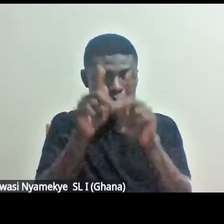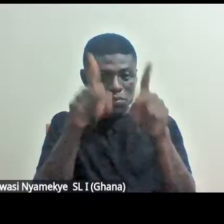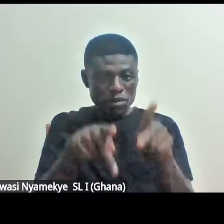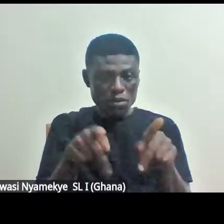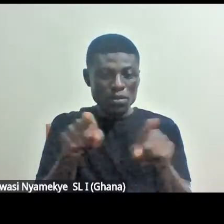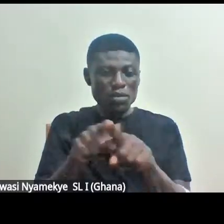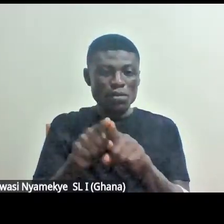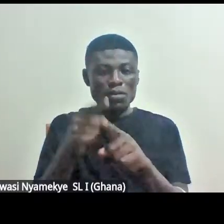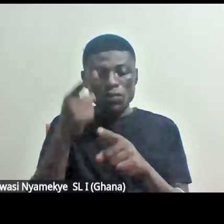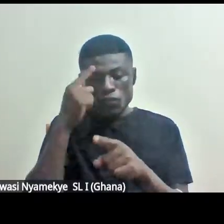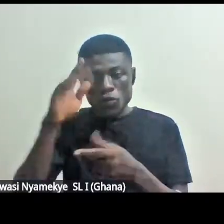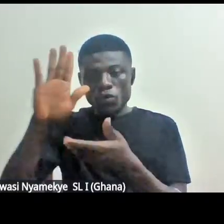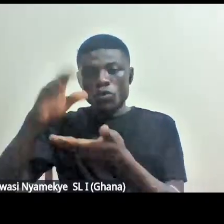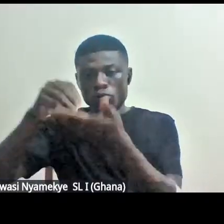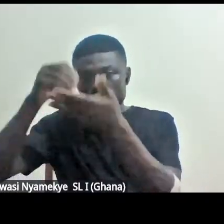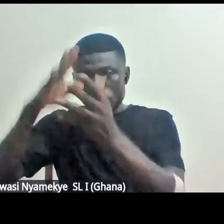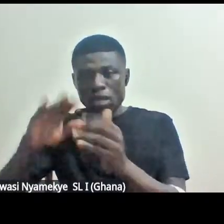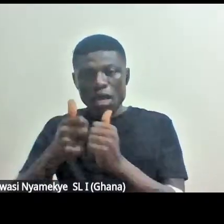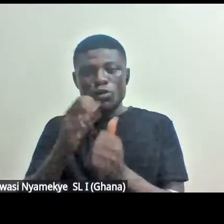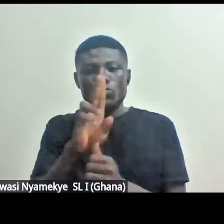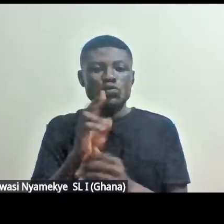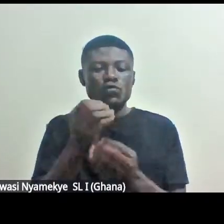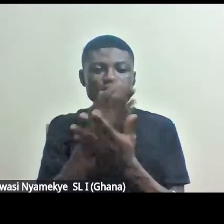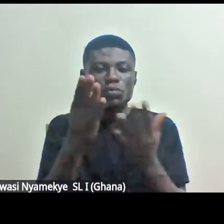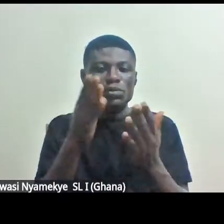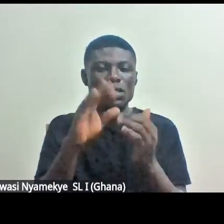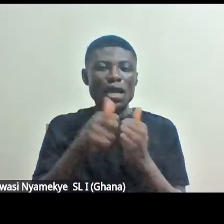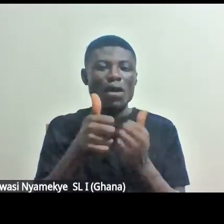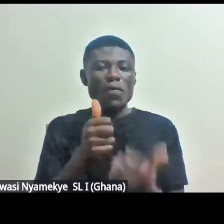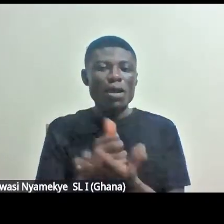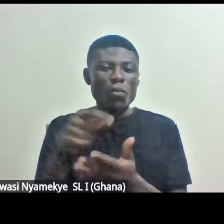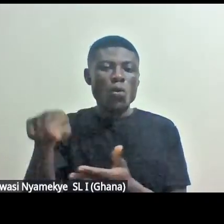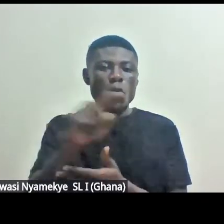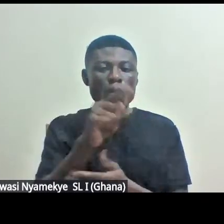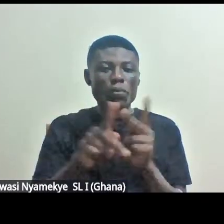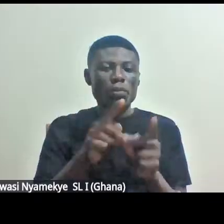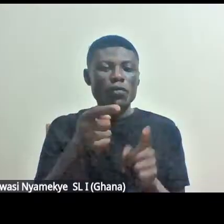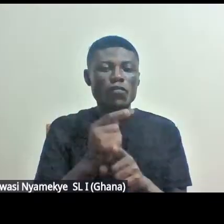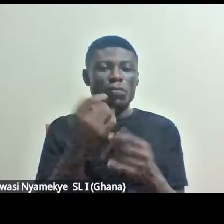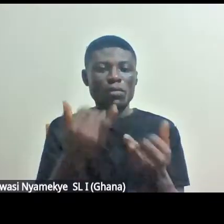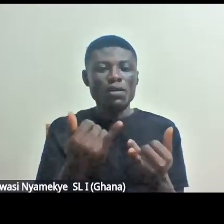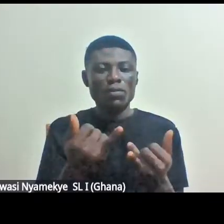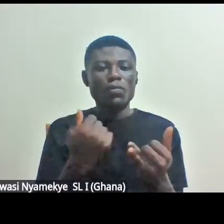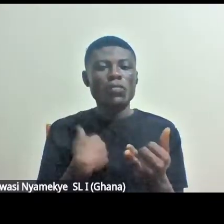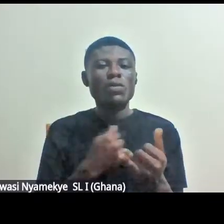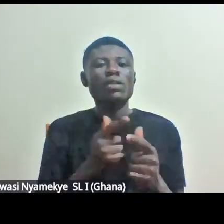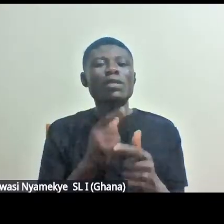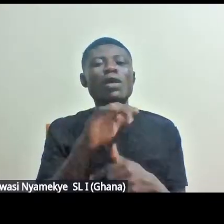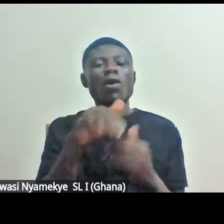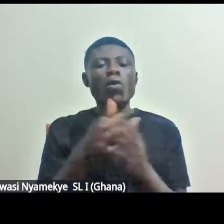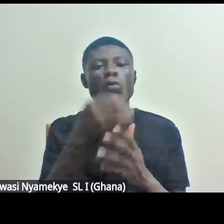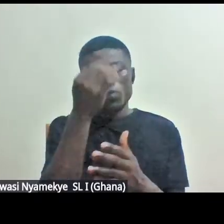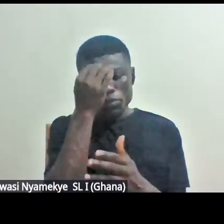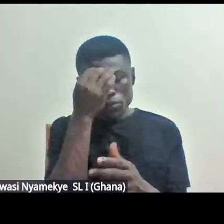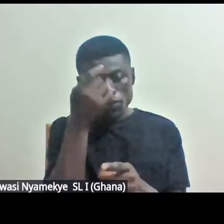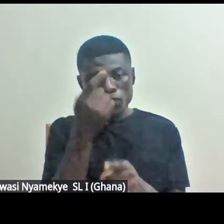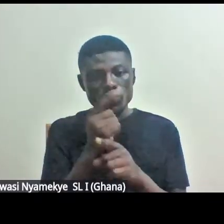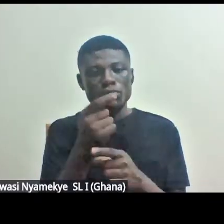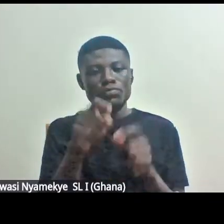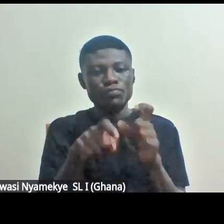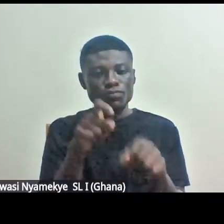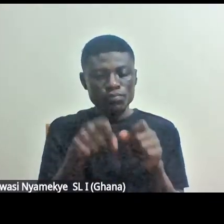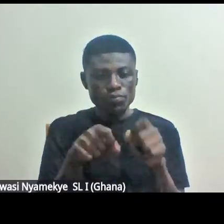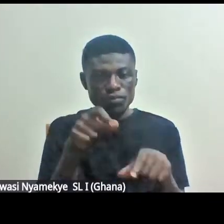your learners, how are you going to use this information from today? Let us know in the comments. And as I